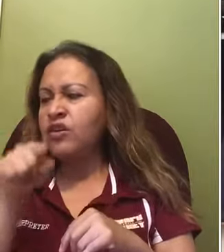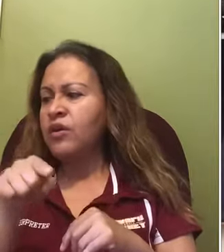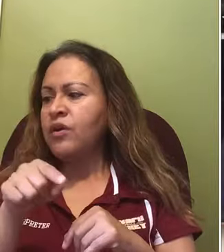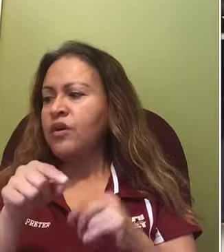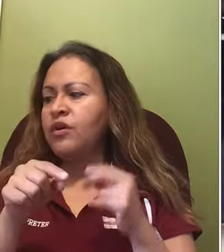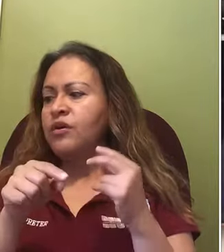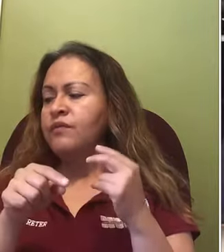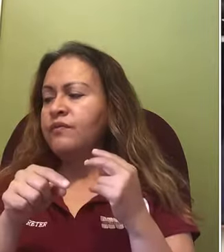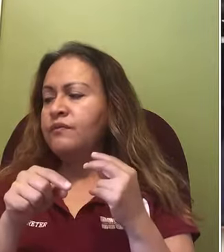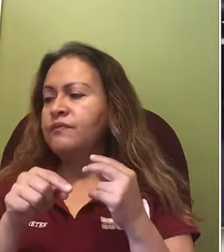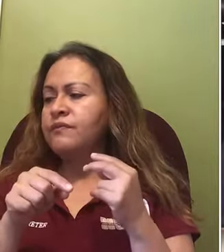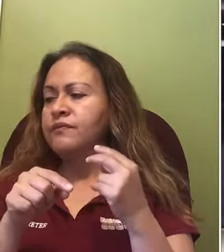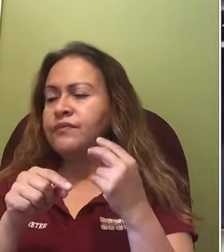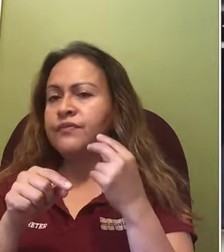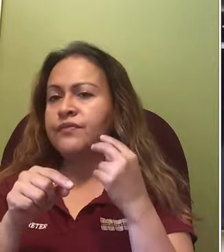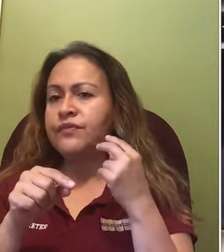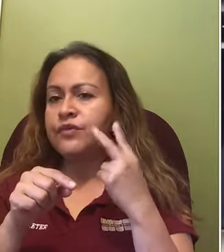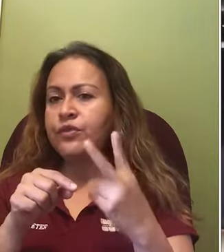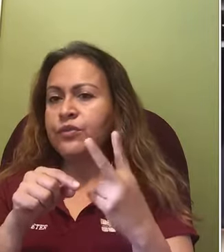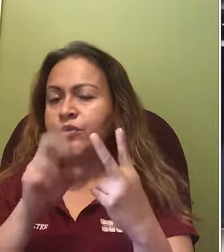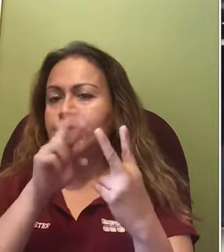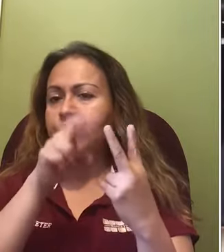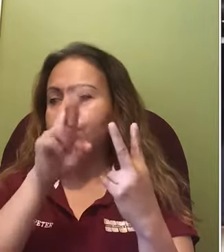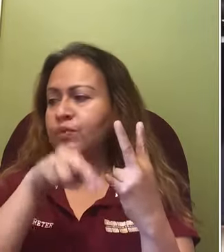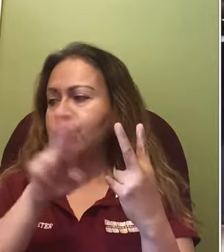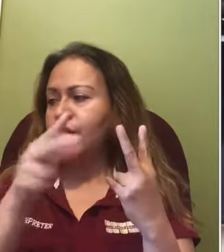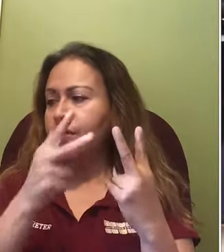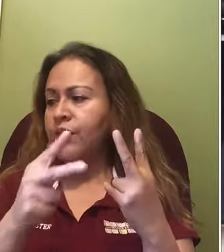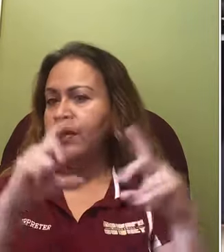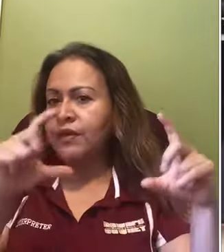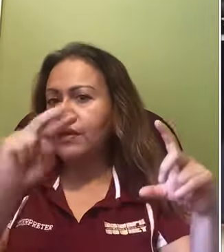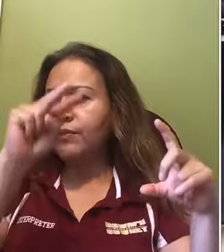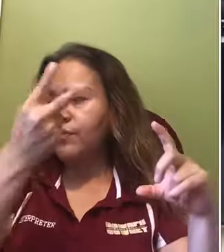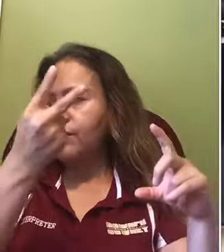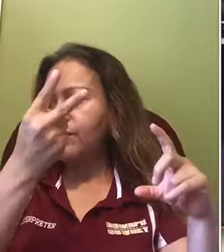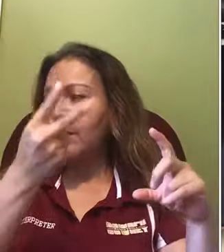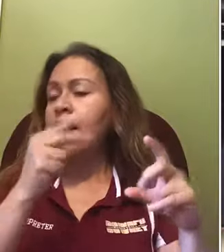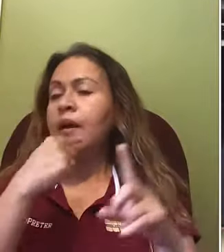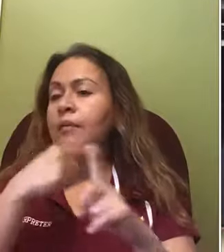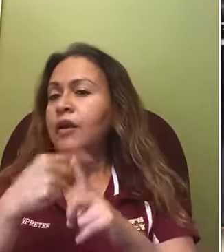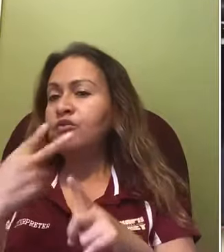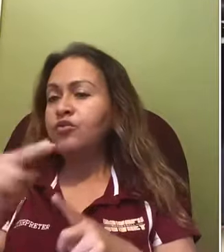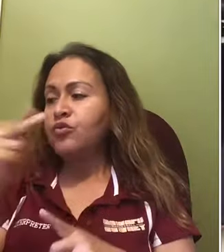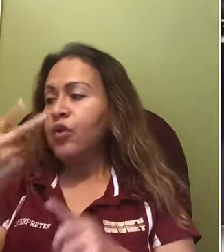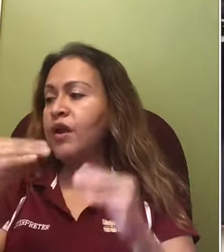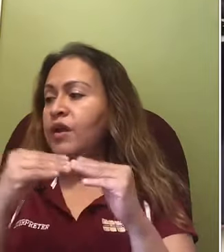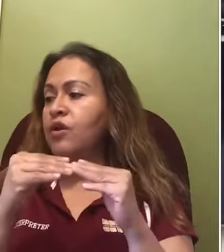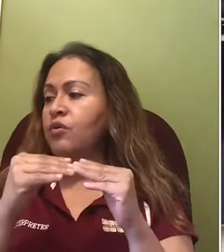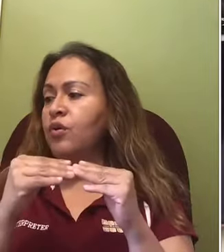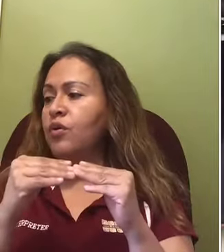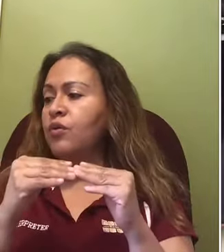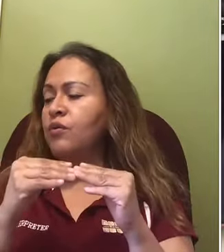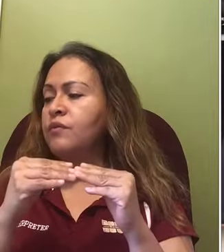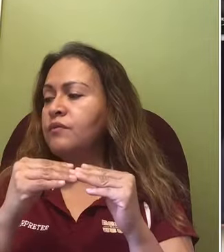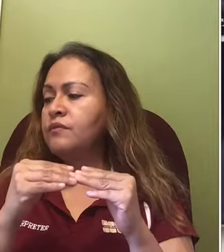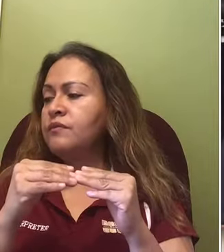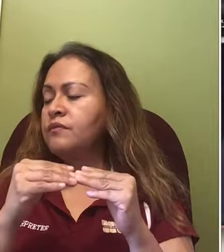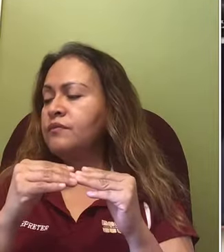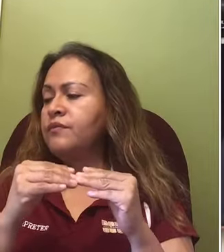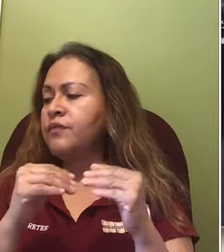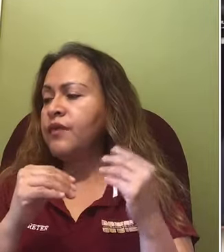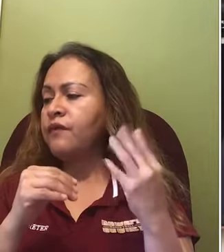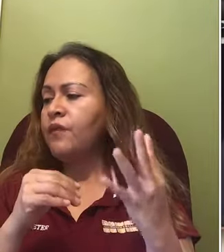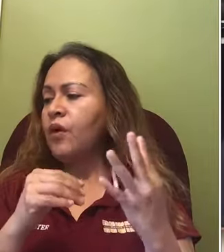root of 3 squared plus 2 squared is equal to what? This is 2, this is going to be